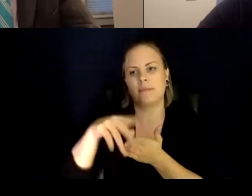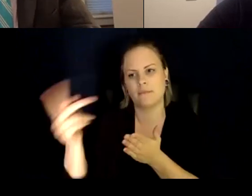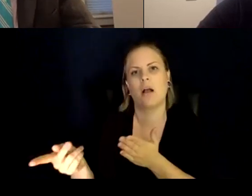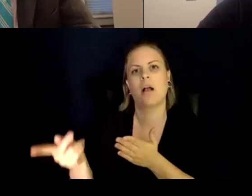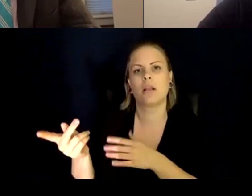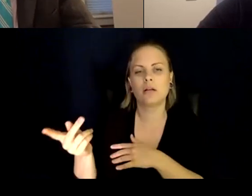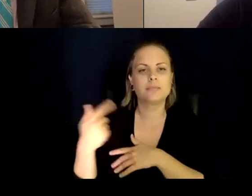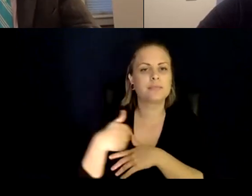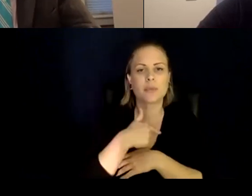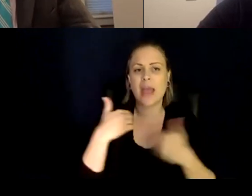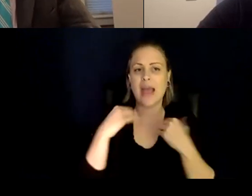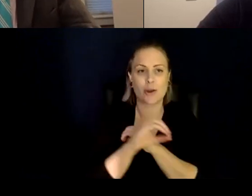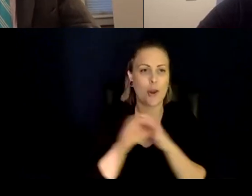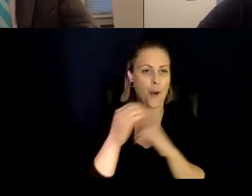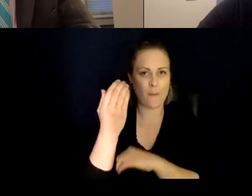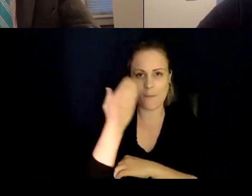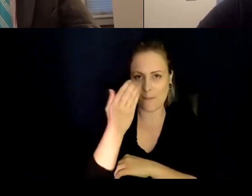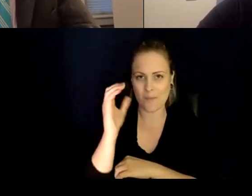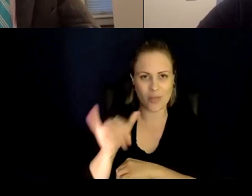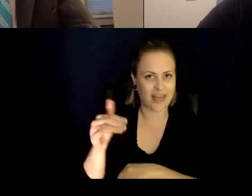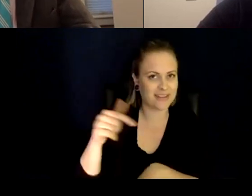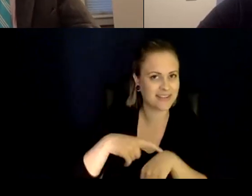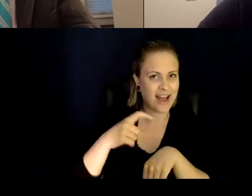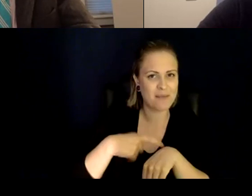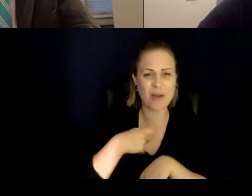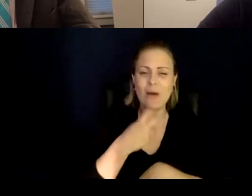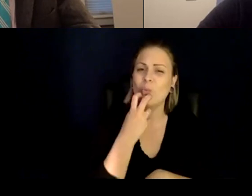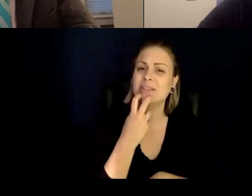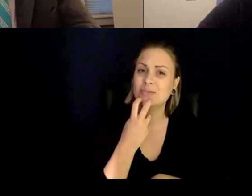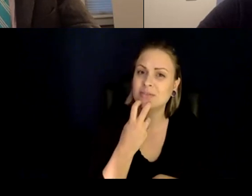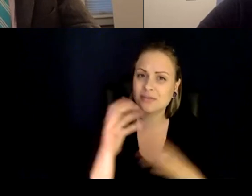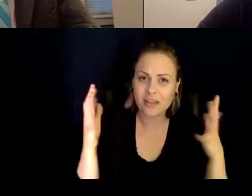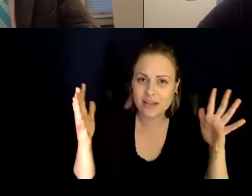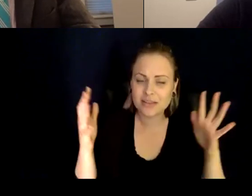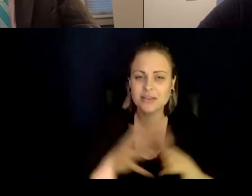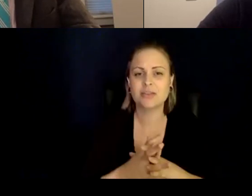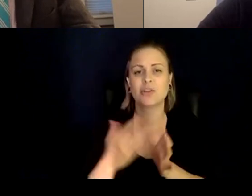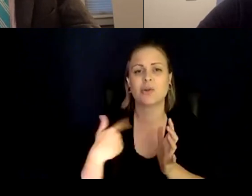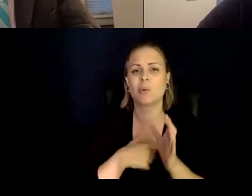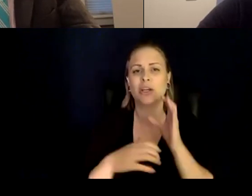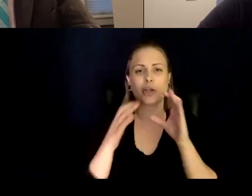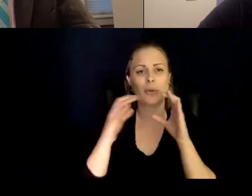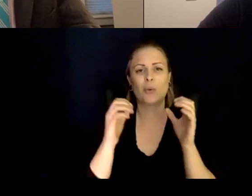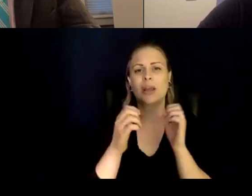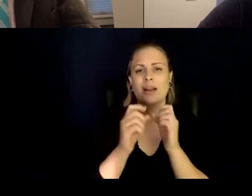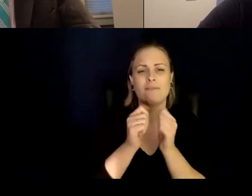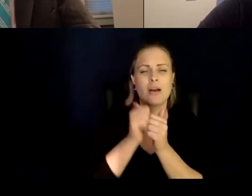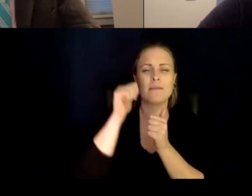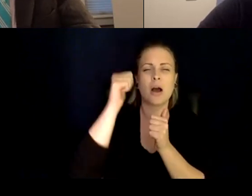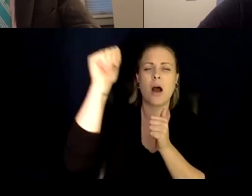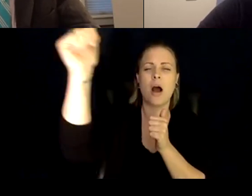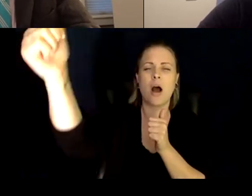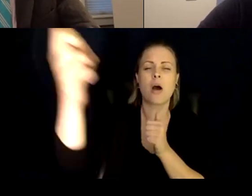We didn't have mobile phones in those days. We had whistles, and we just communicated over distances with whistles.